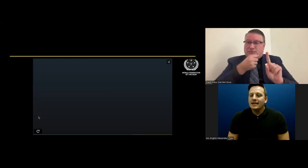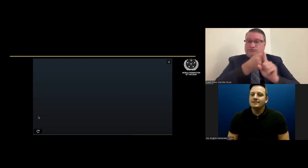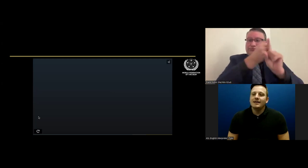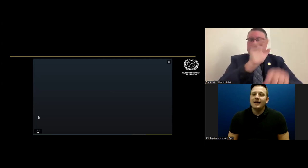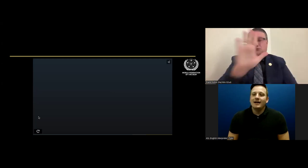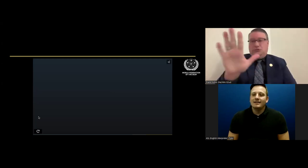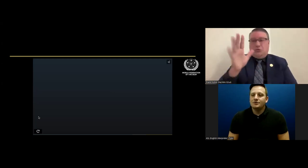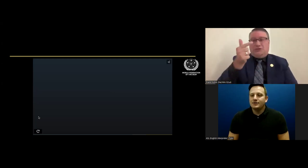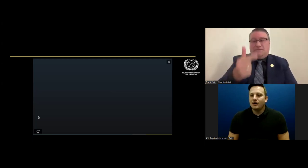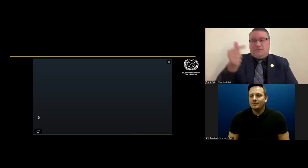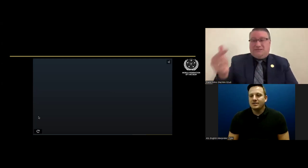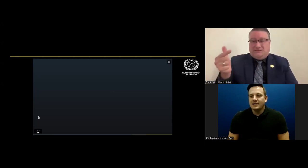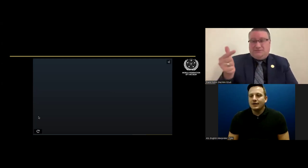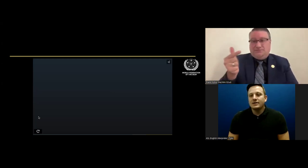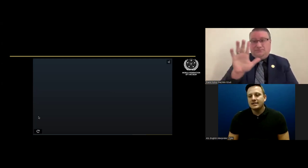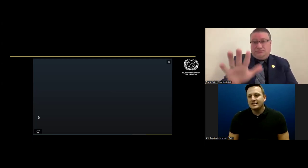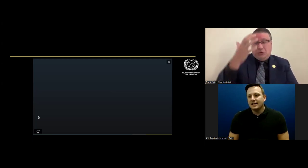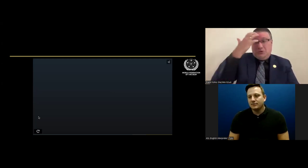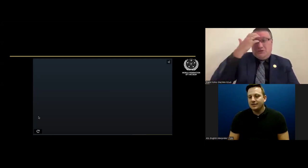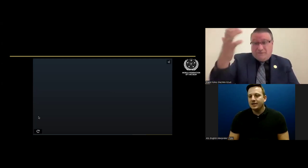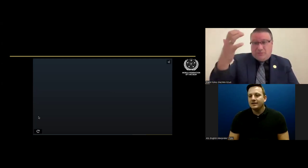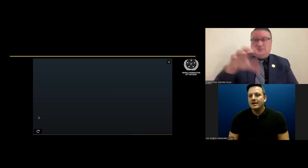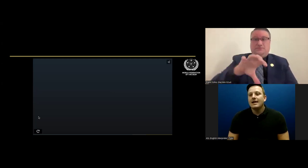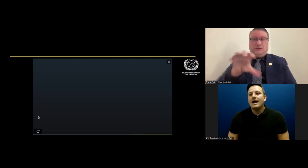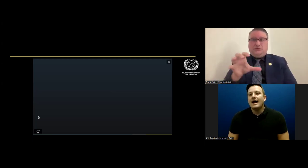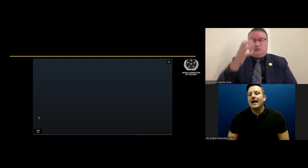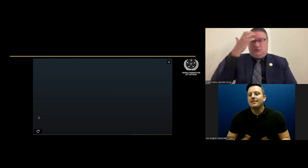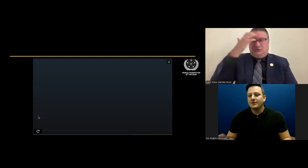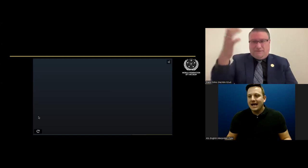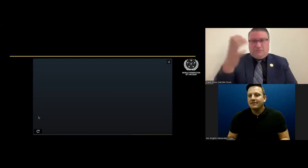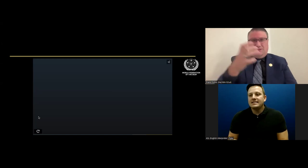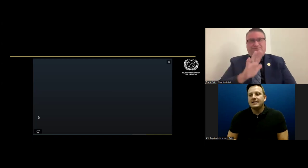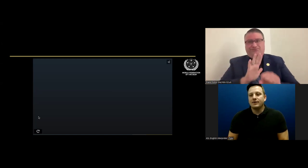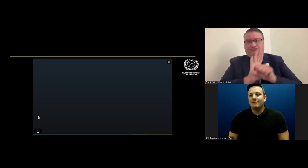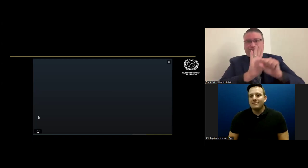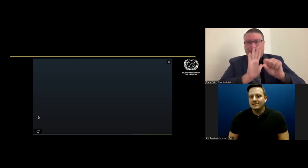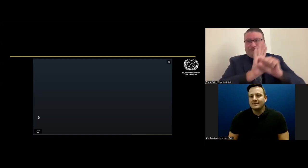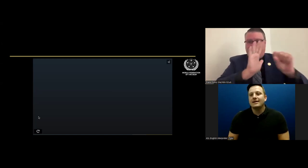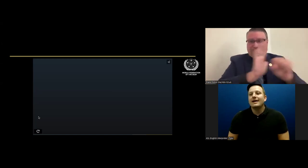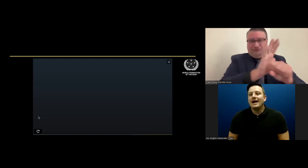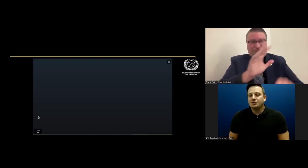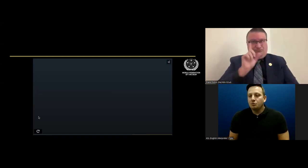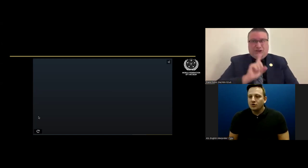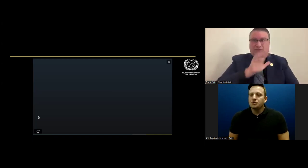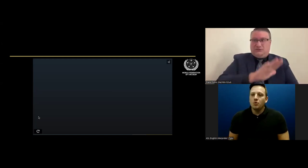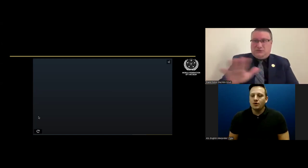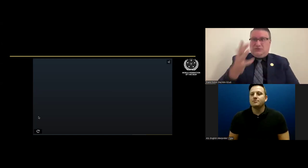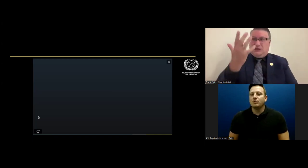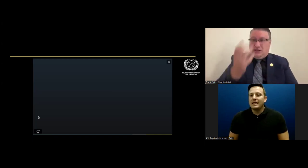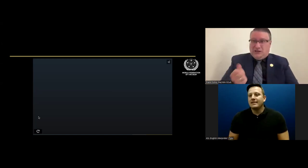And countries are able to sign on to this declaration, and there's advocacy for governments to work towards bringing